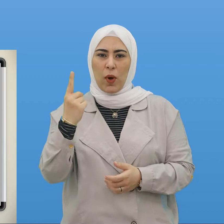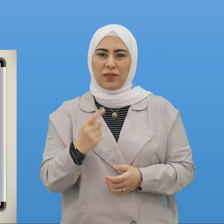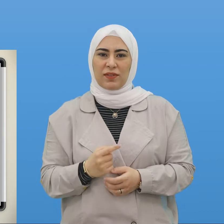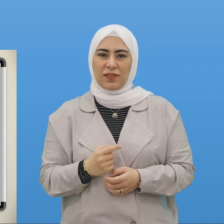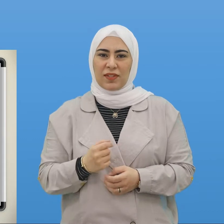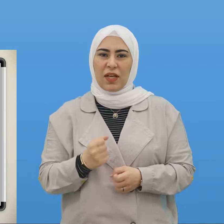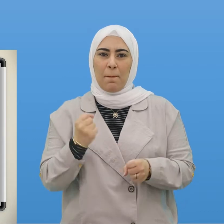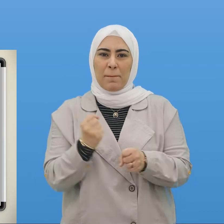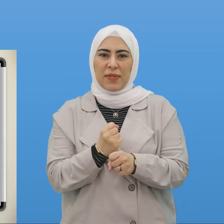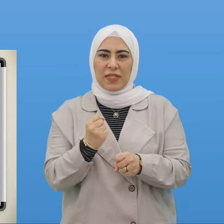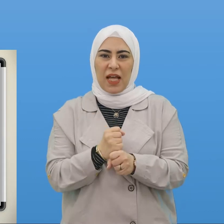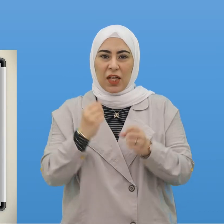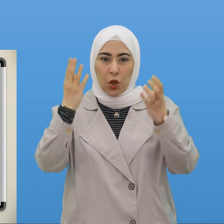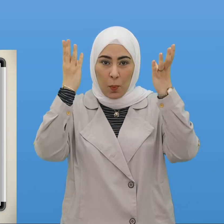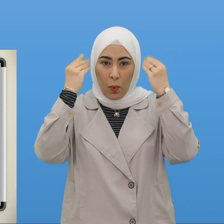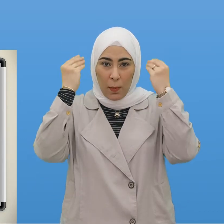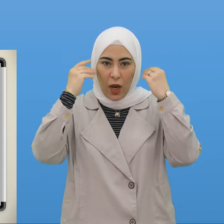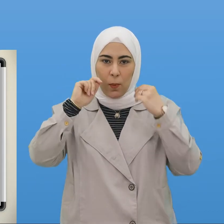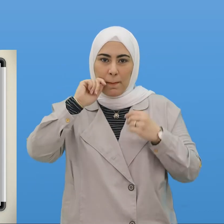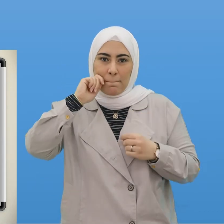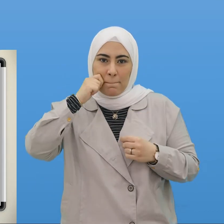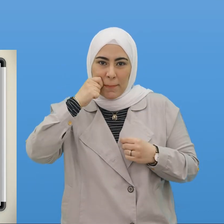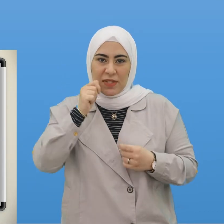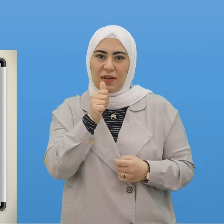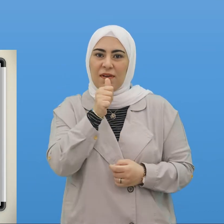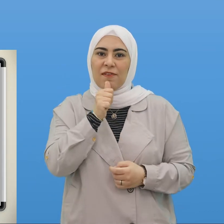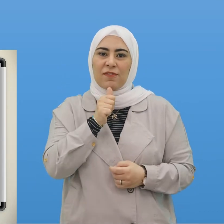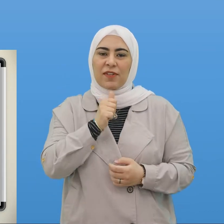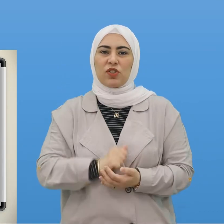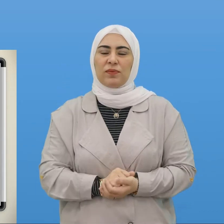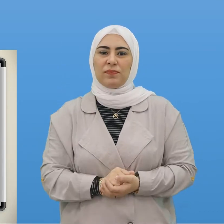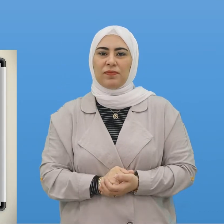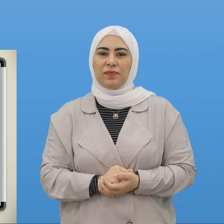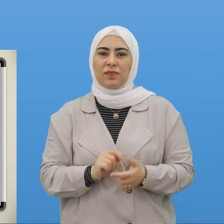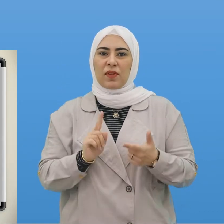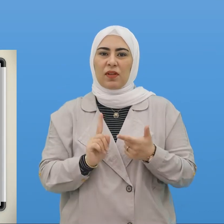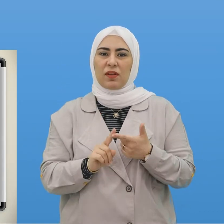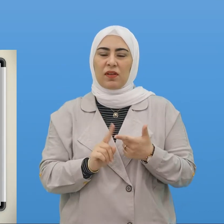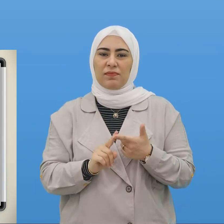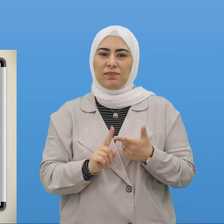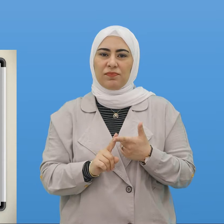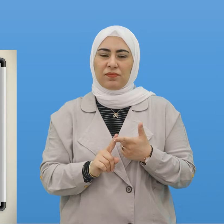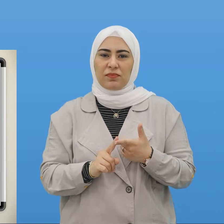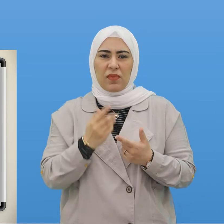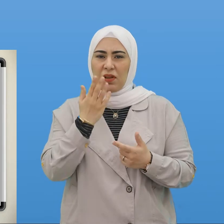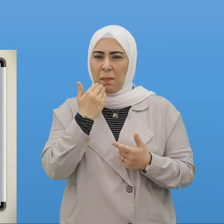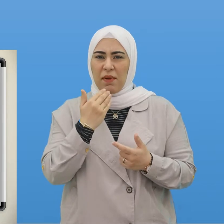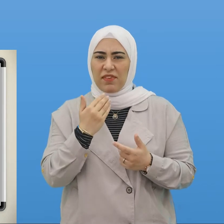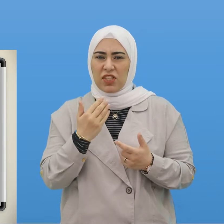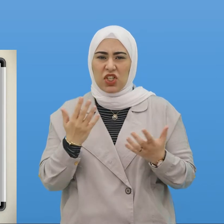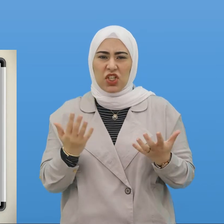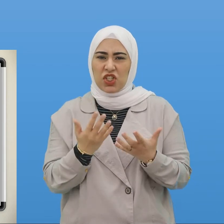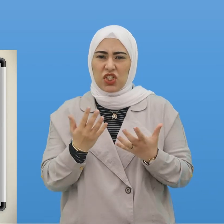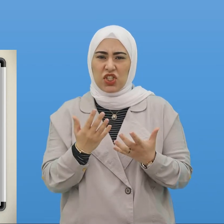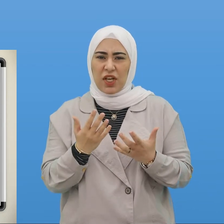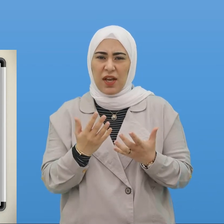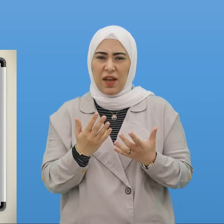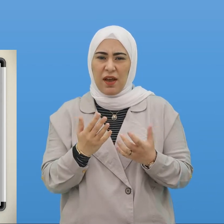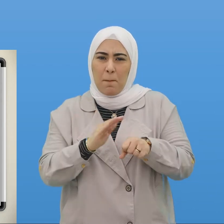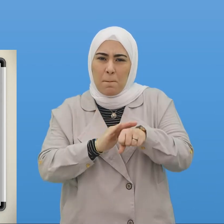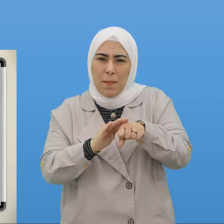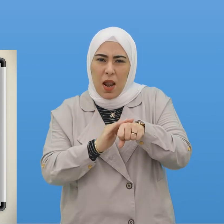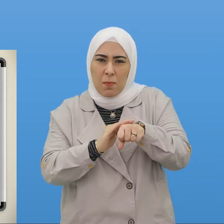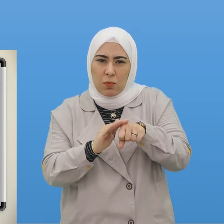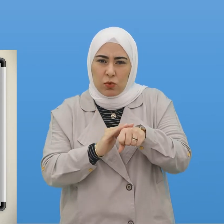Using confidential information they have found on a computer. The fact that actual things are not stolen by